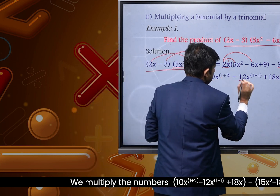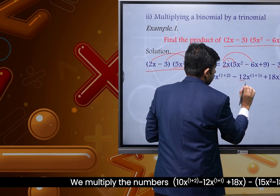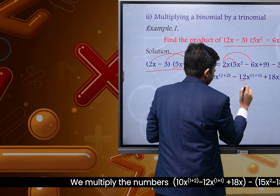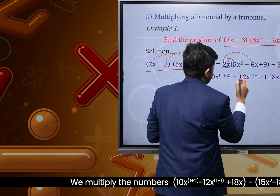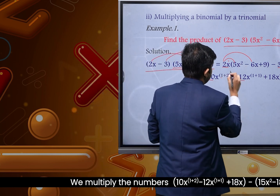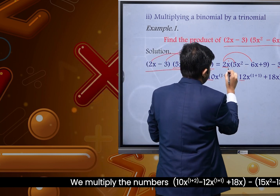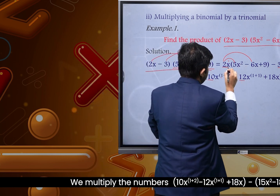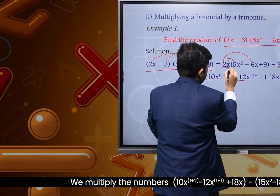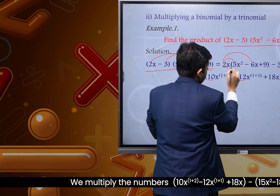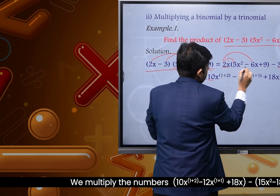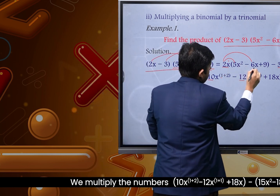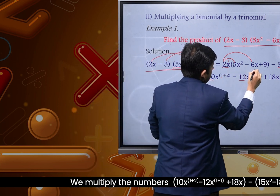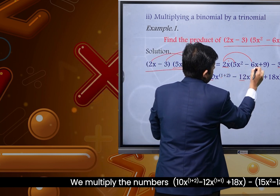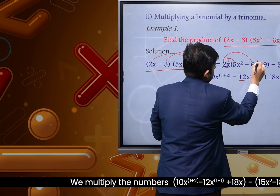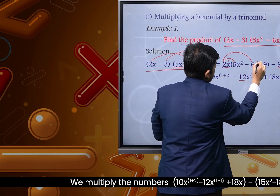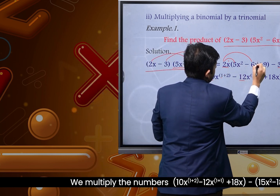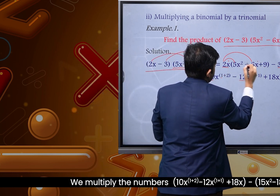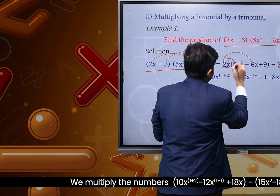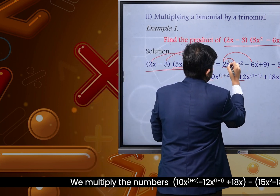into x to the power of 1 plus 1,